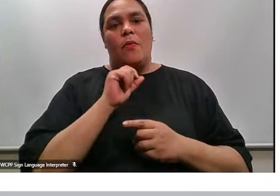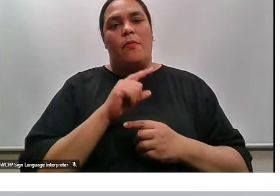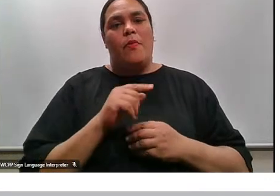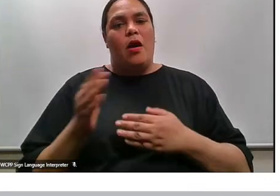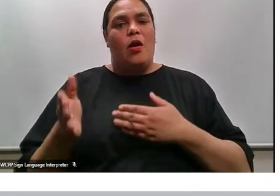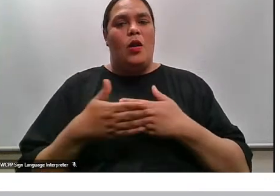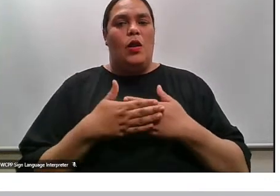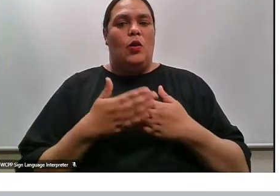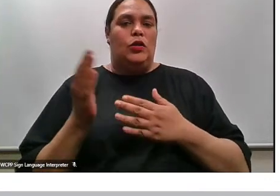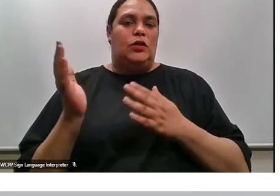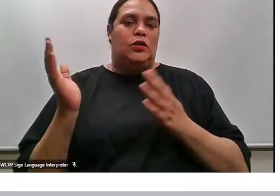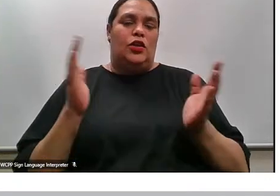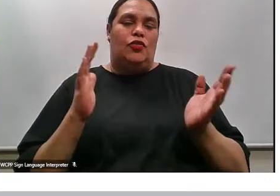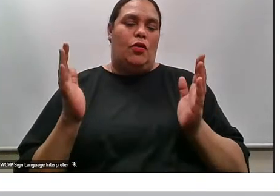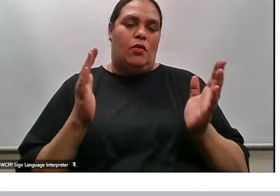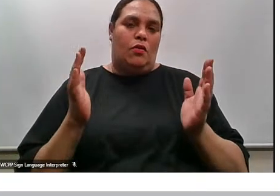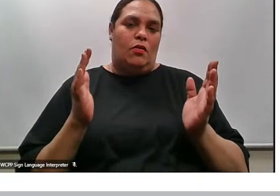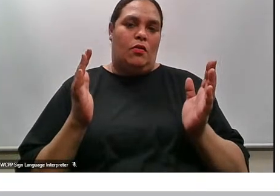the